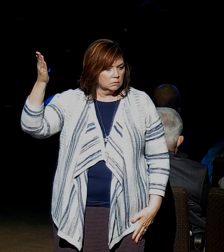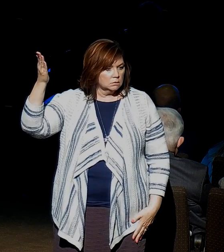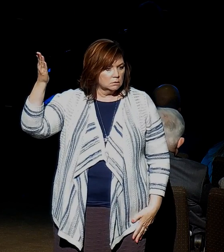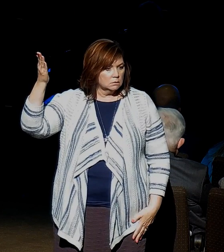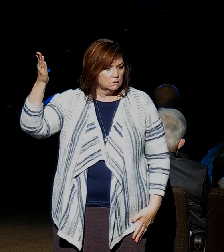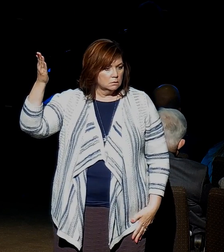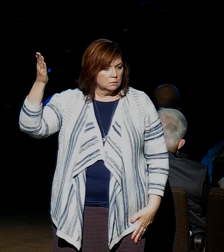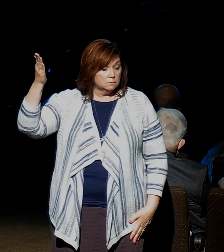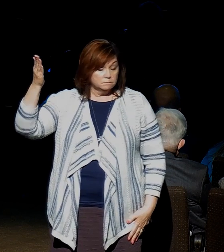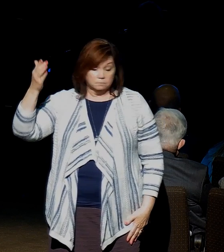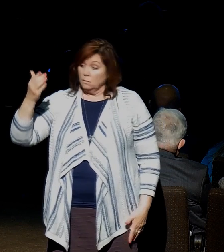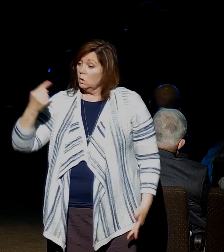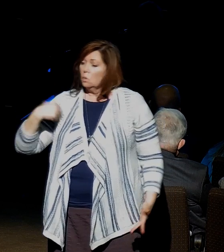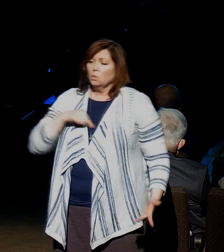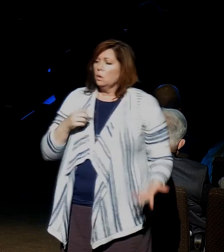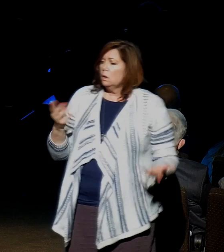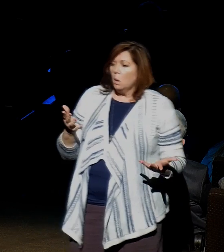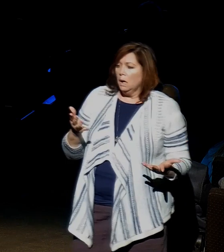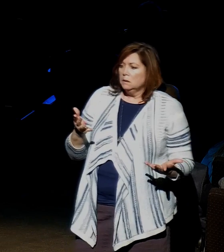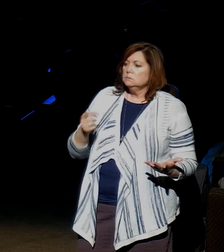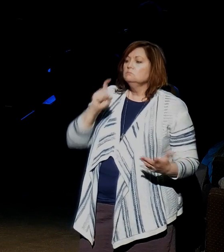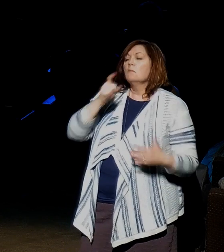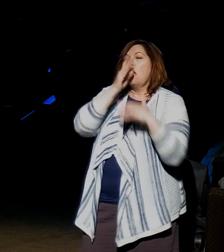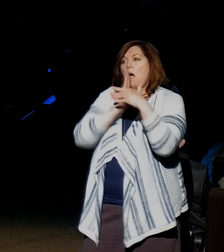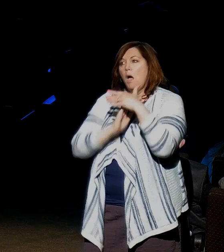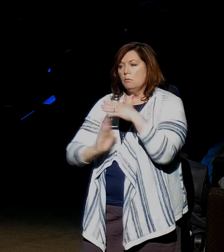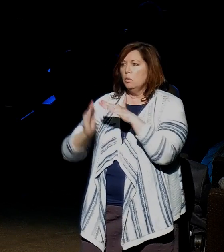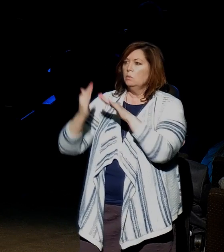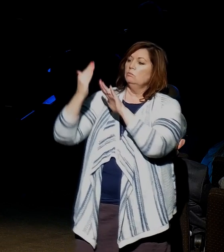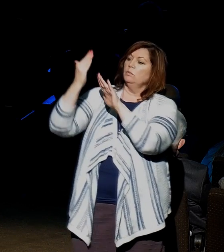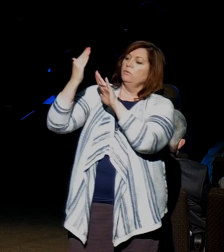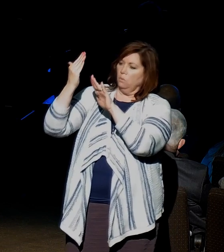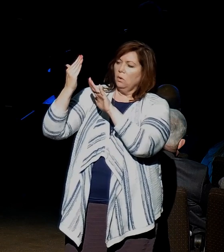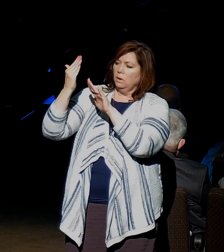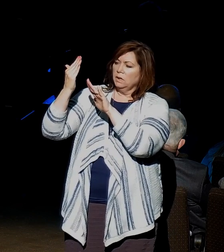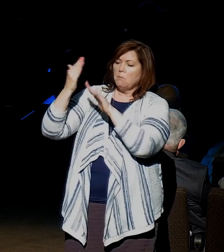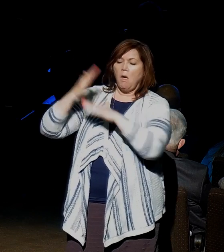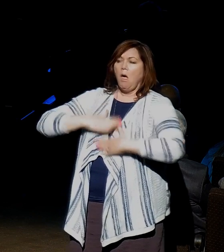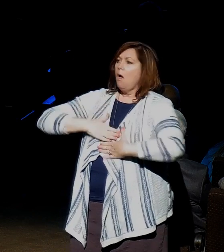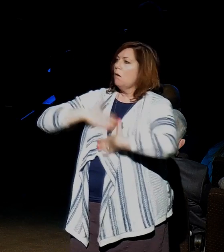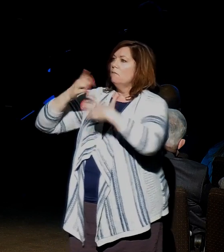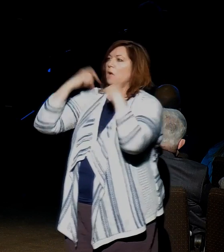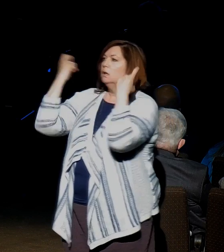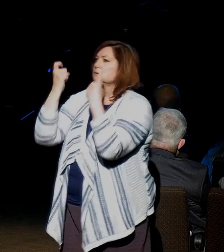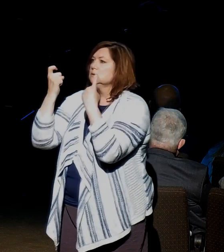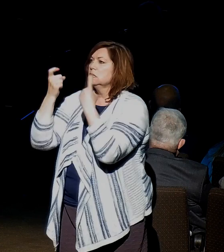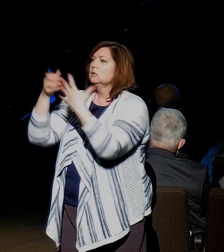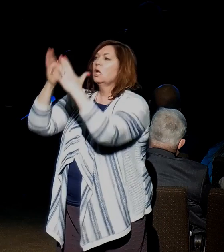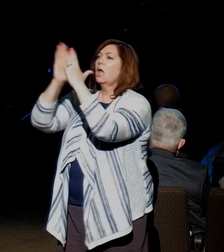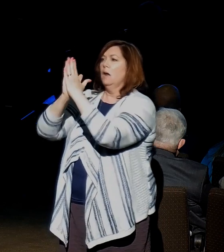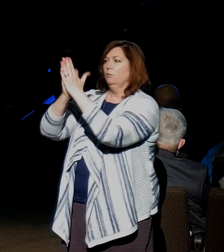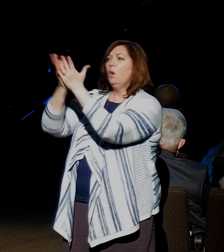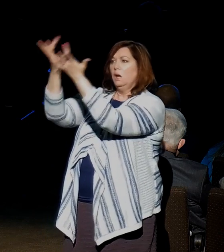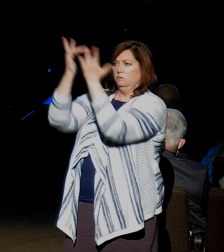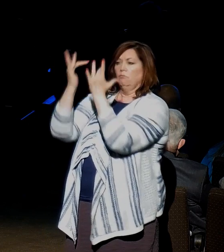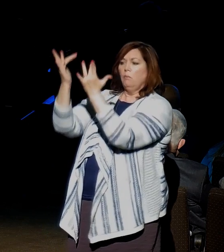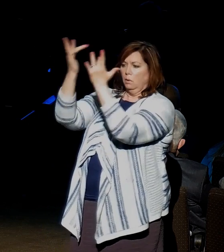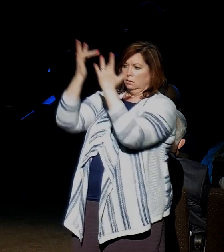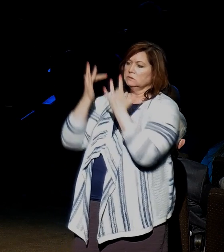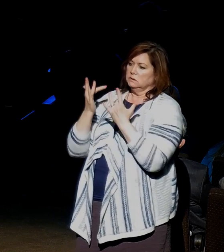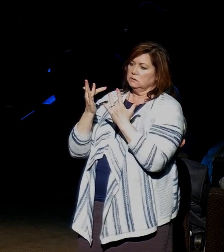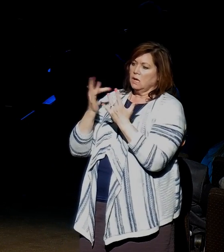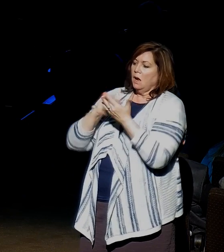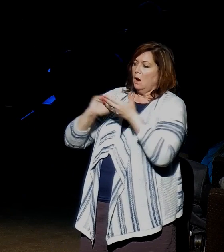ourselves before the offended power, to confess our national sins, and to pray for clemency and forgiveness. If